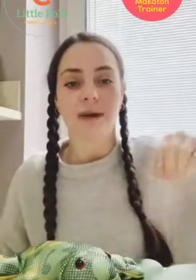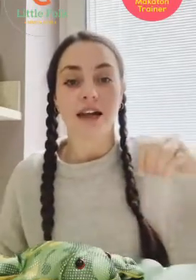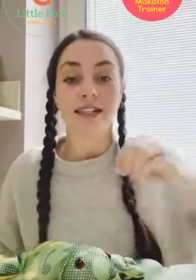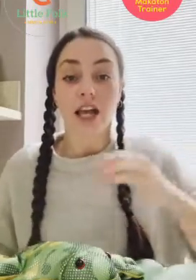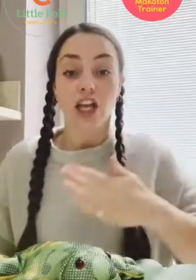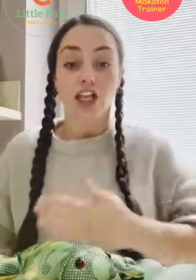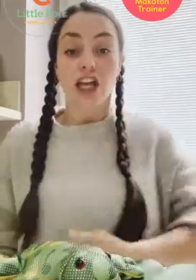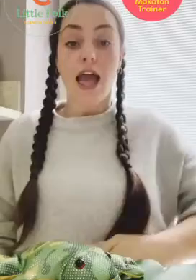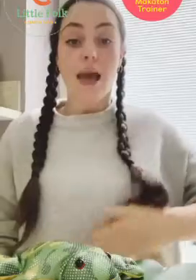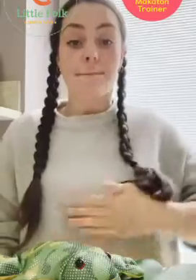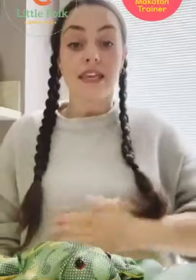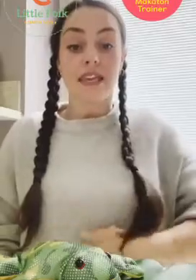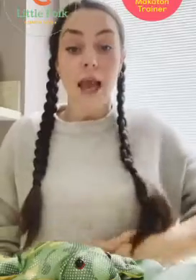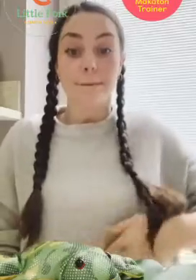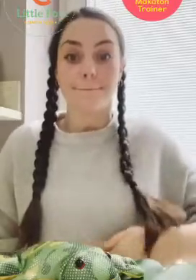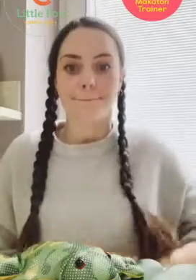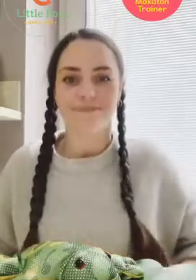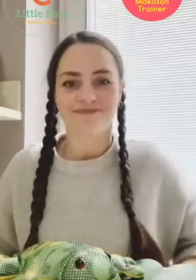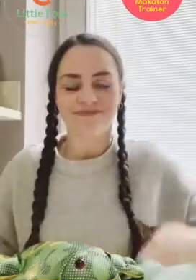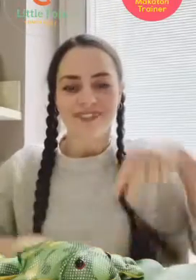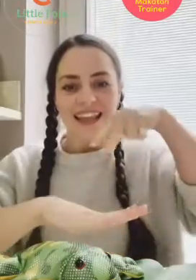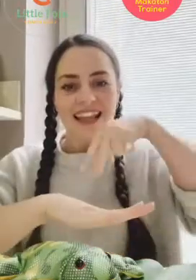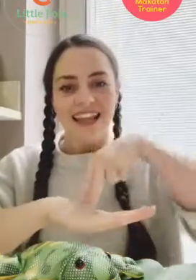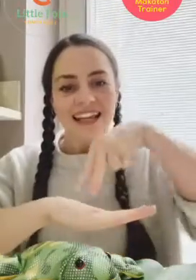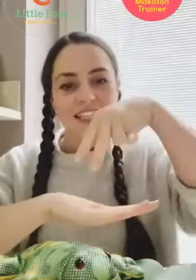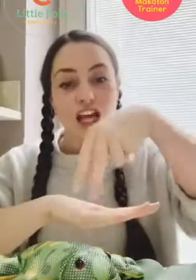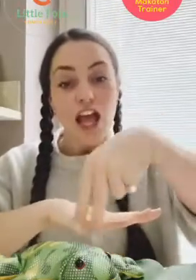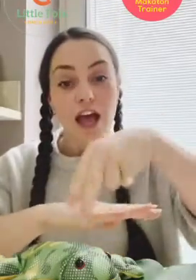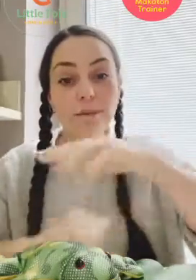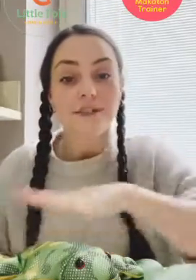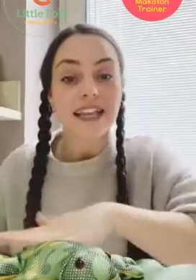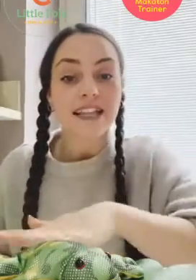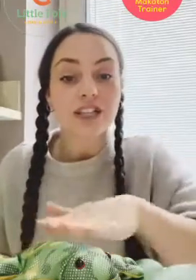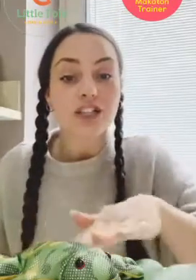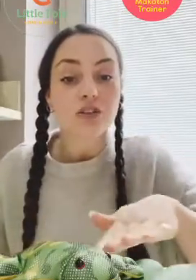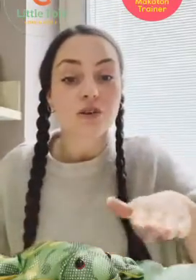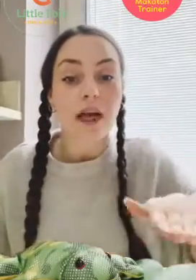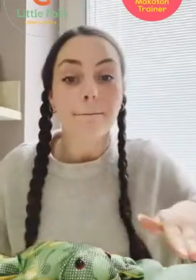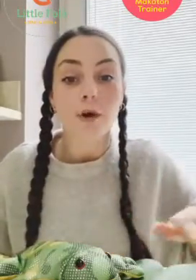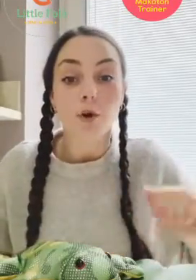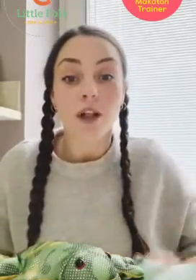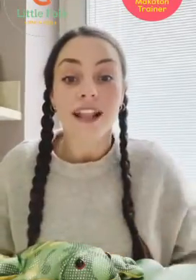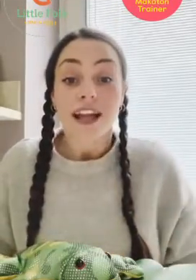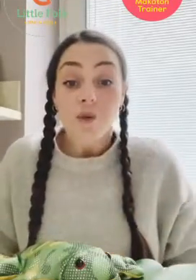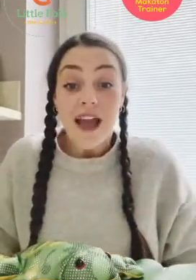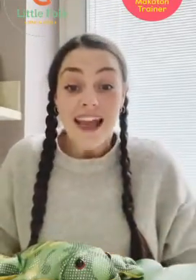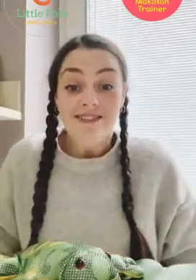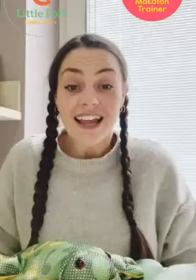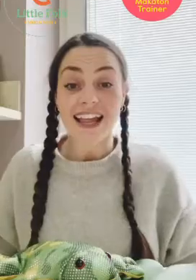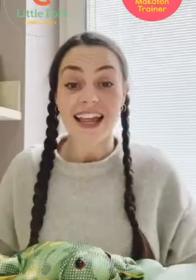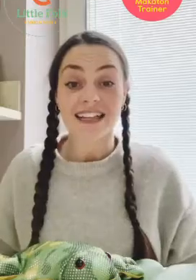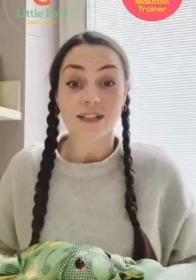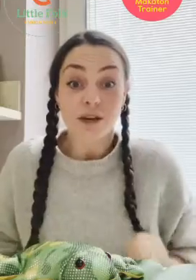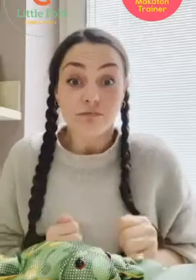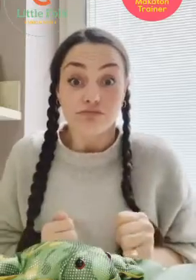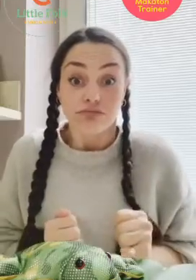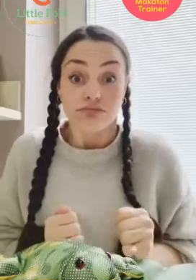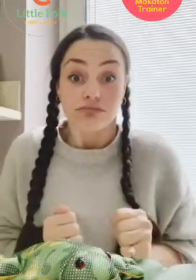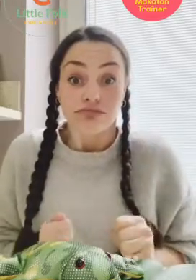bugs. Yum, yum! One jumped into the pool where it was nice and